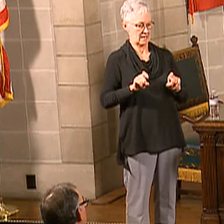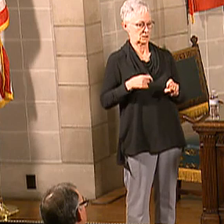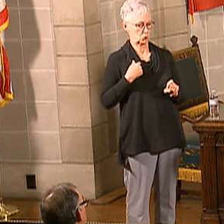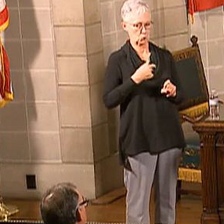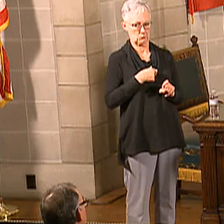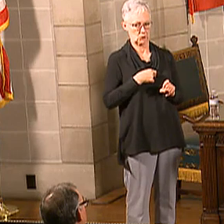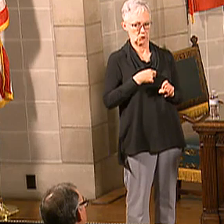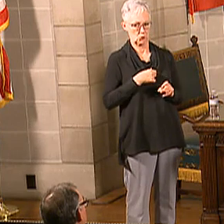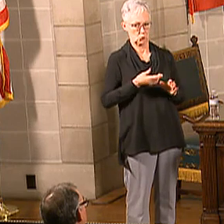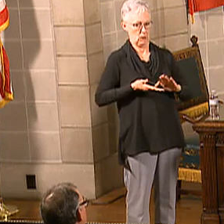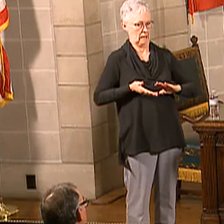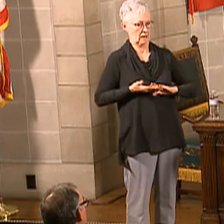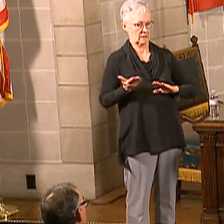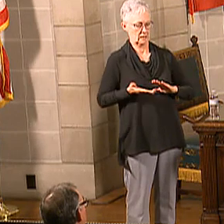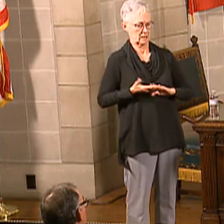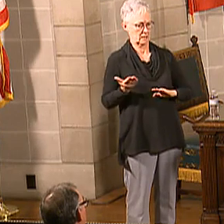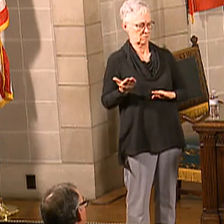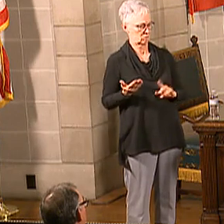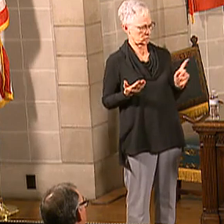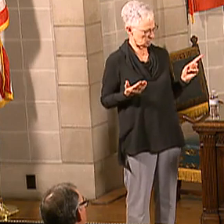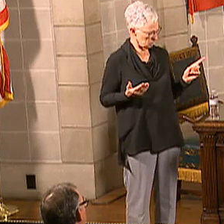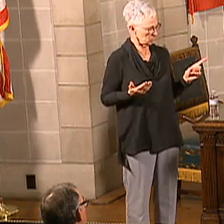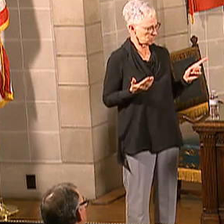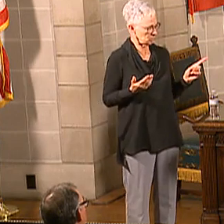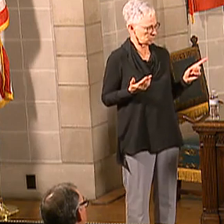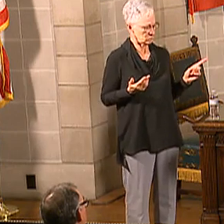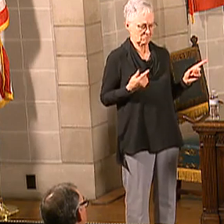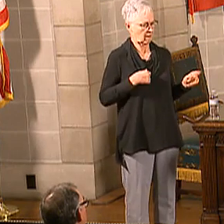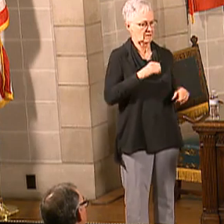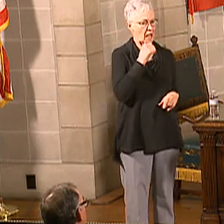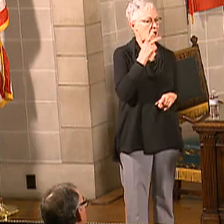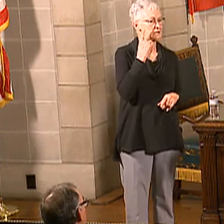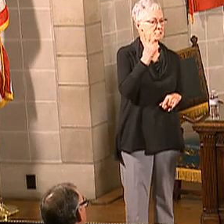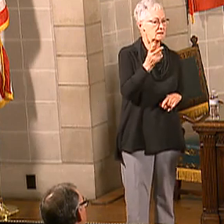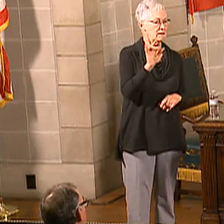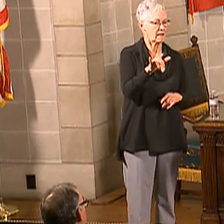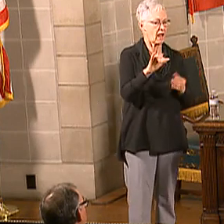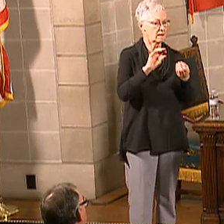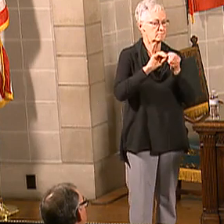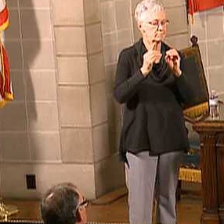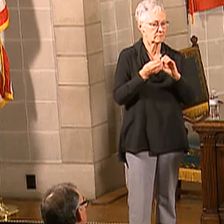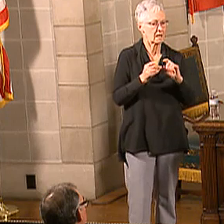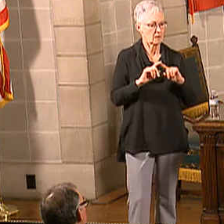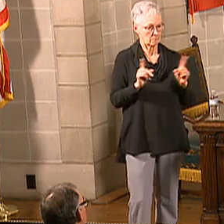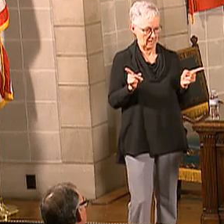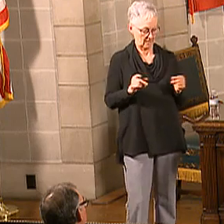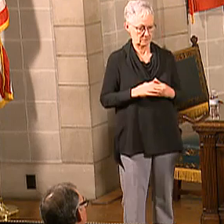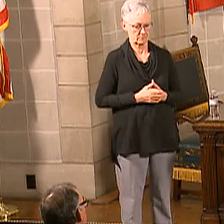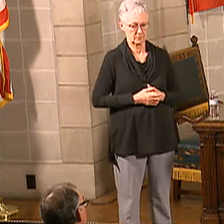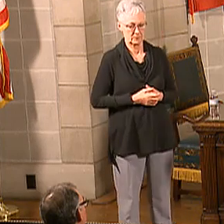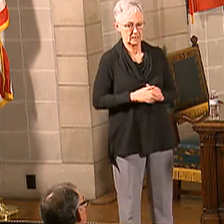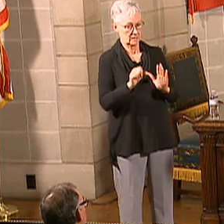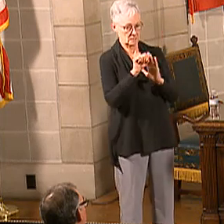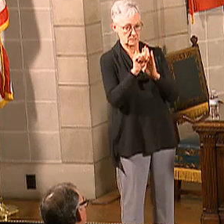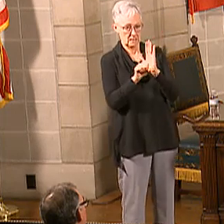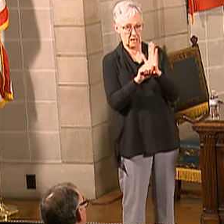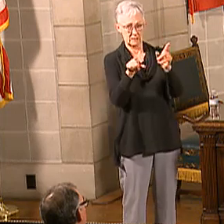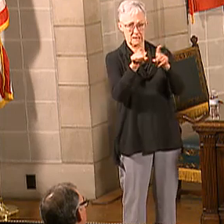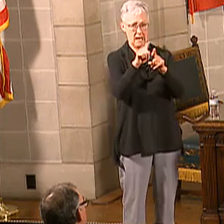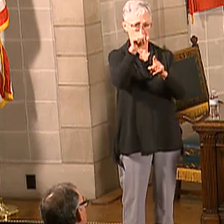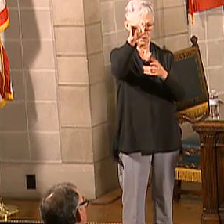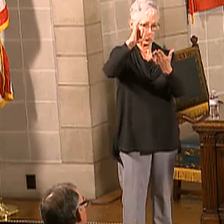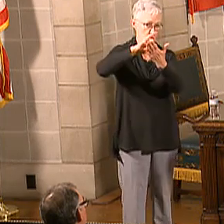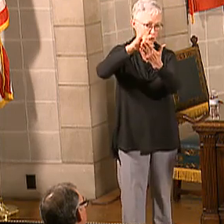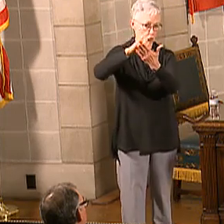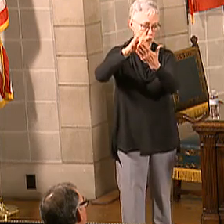the methodology behind how they're doing it. But again, I think this also gets back to a couple things. One, states like New York and